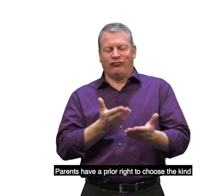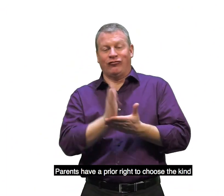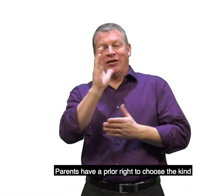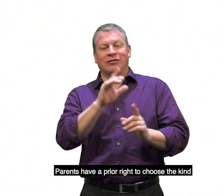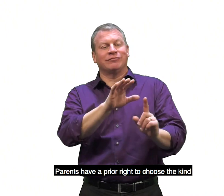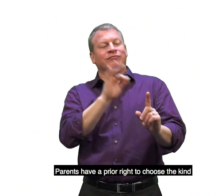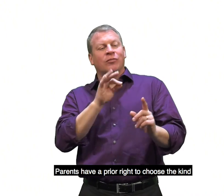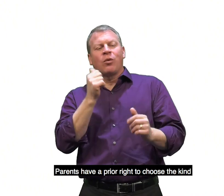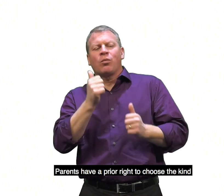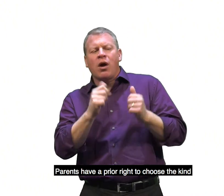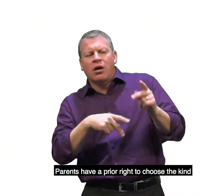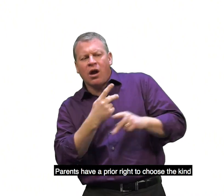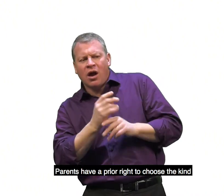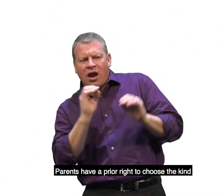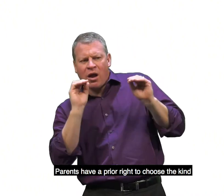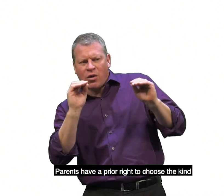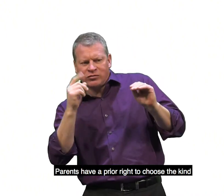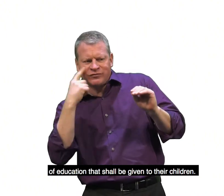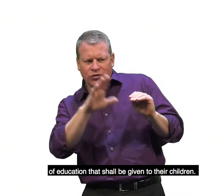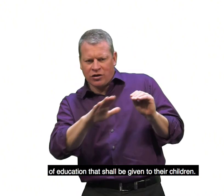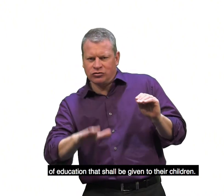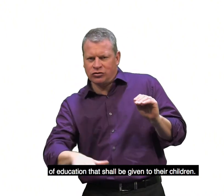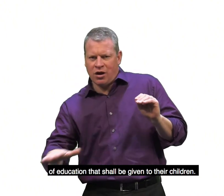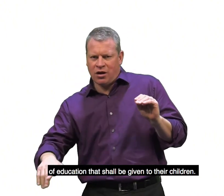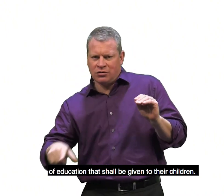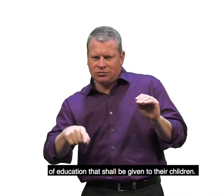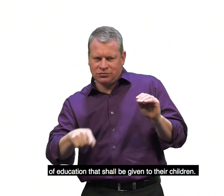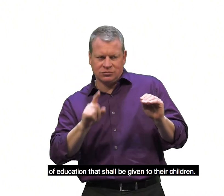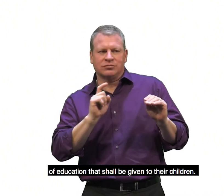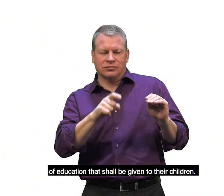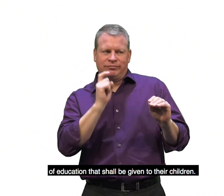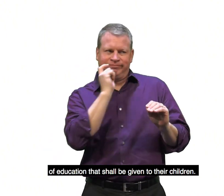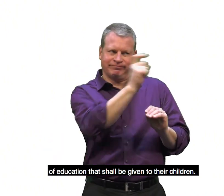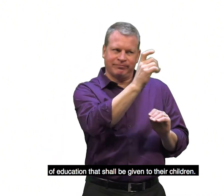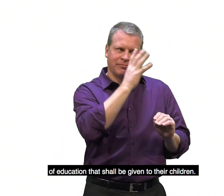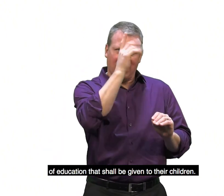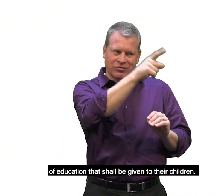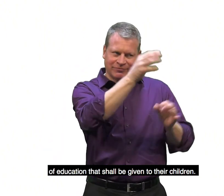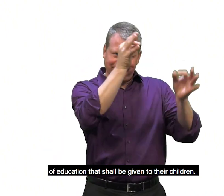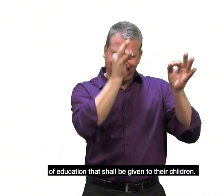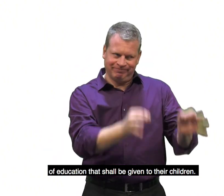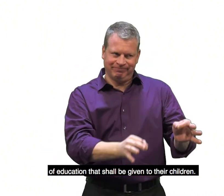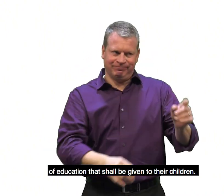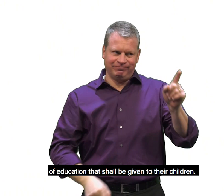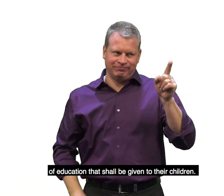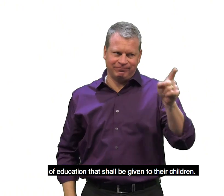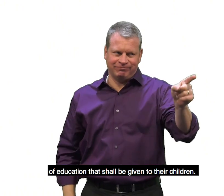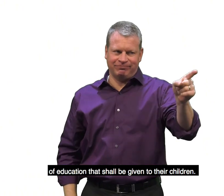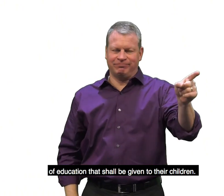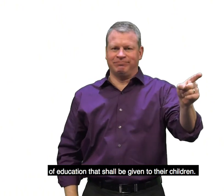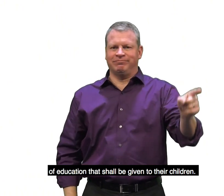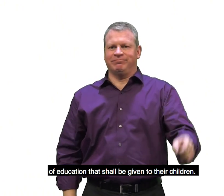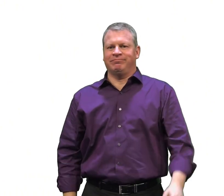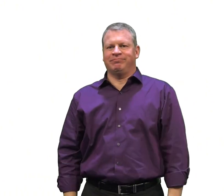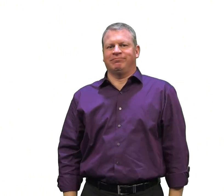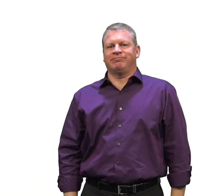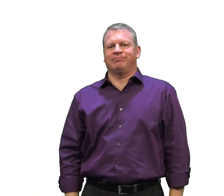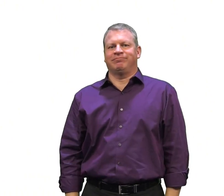Parents have a prior right to choose the kind of education that shall be given to their children.